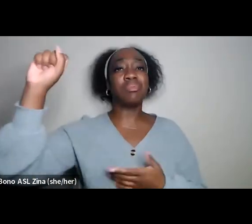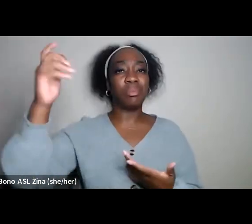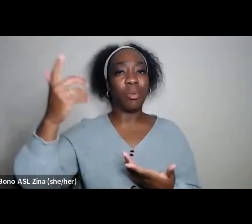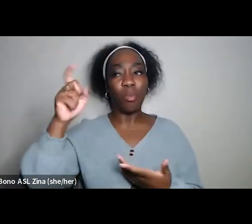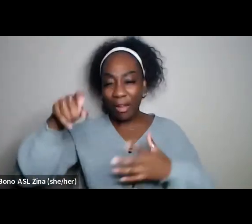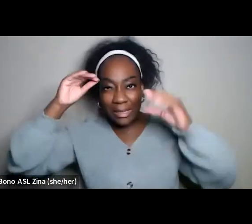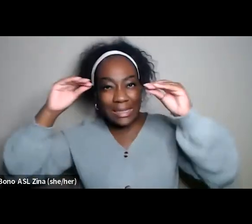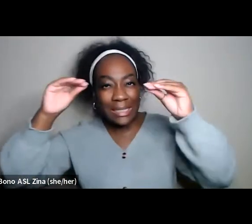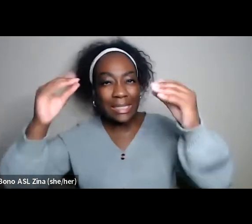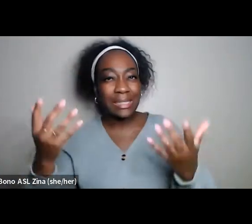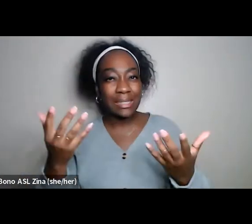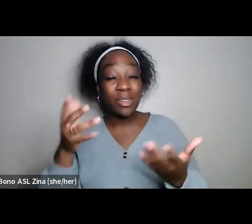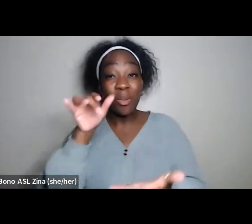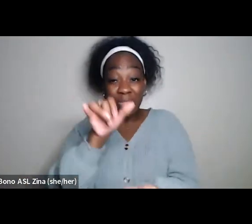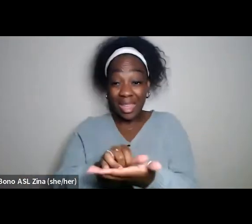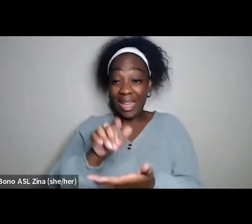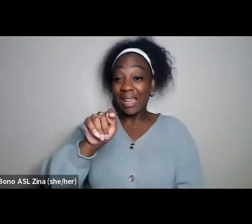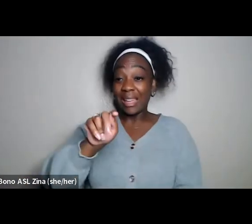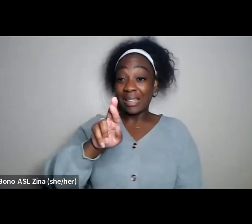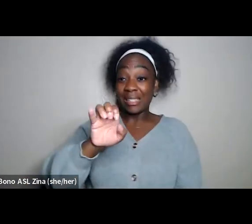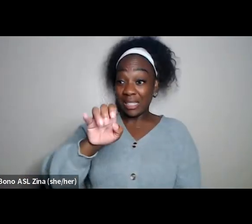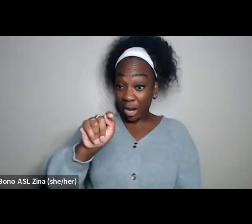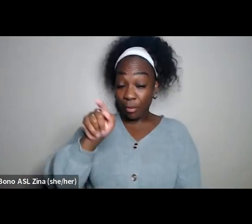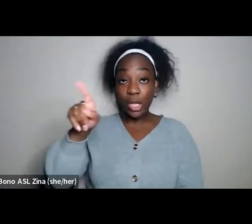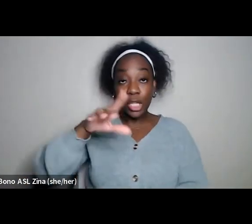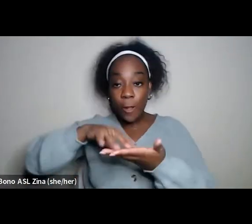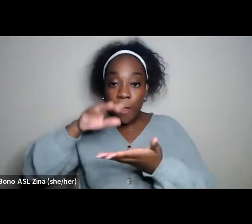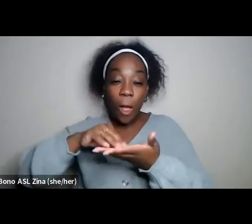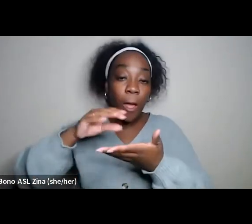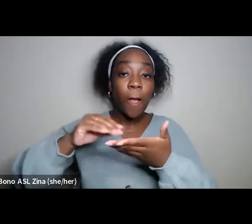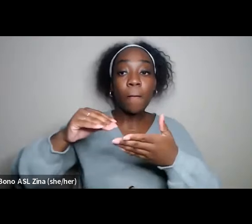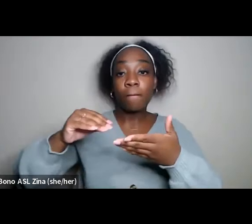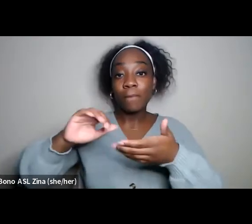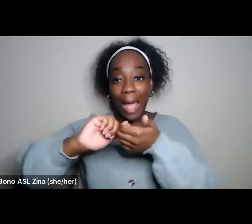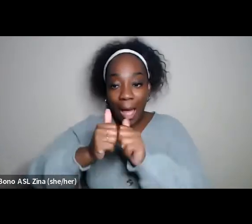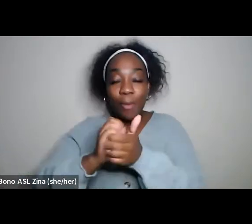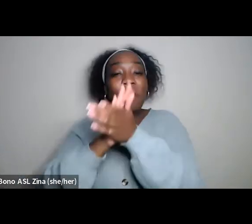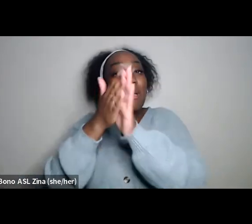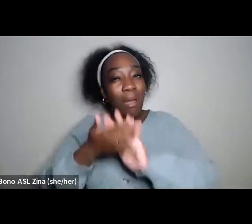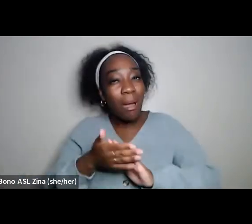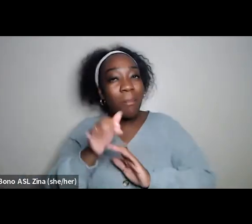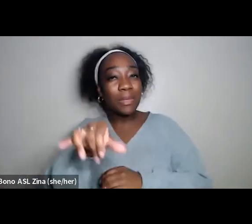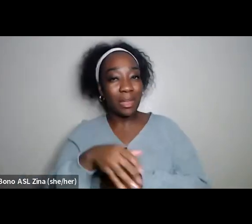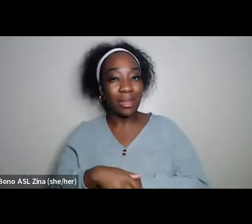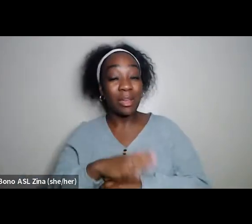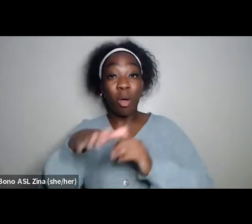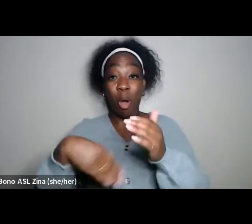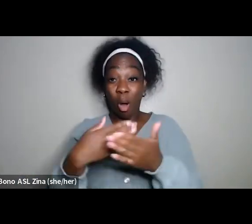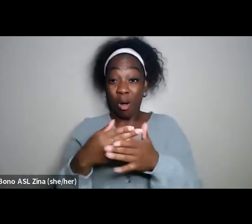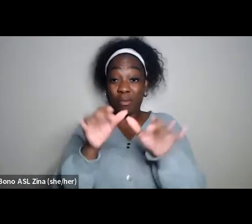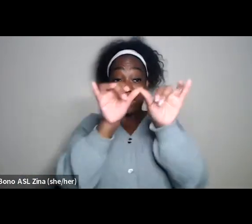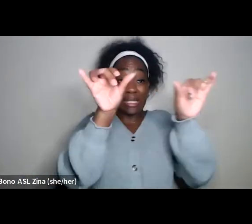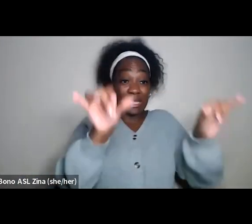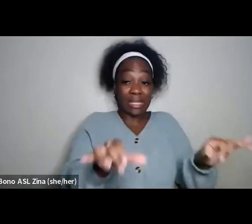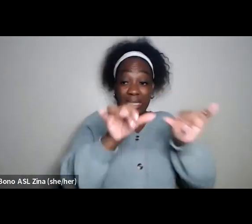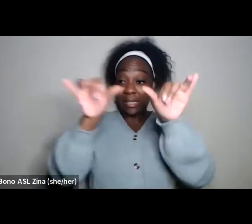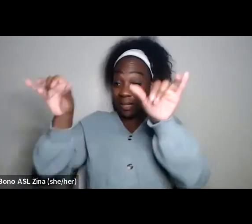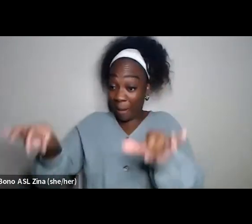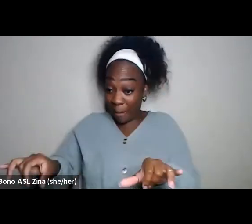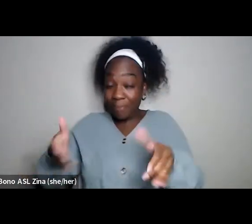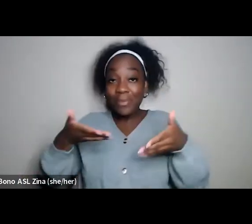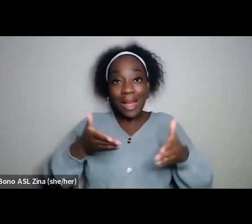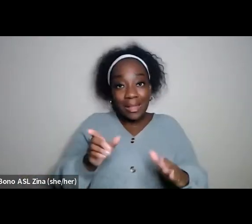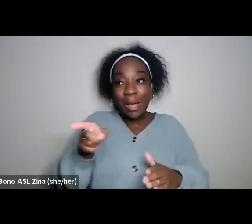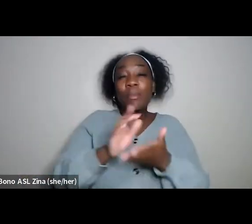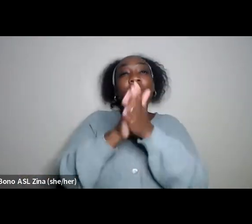terrorist, was taught to be a white supremacist. All of these systems enabled him to be a white